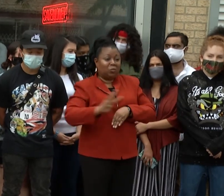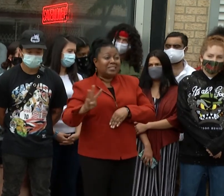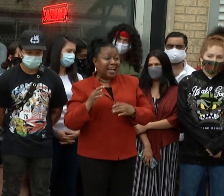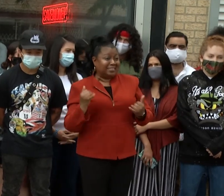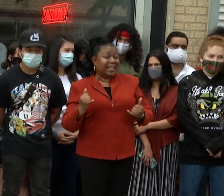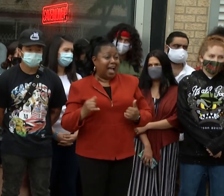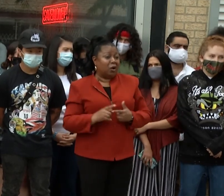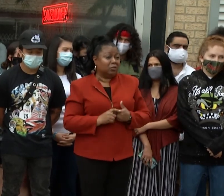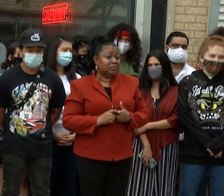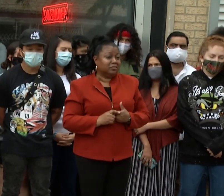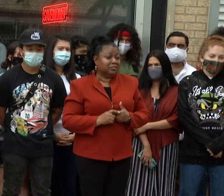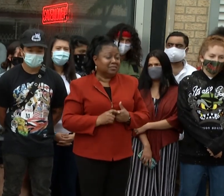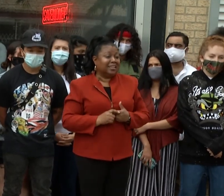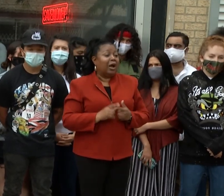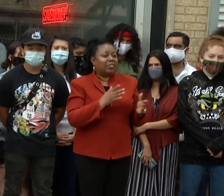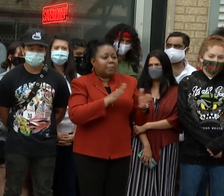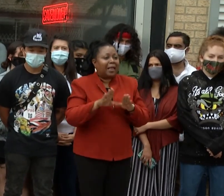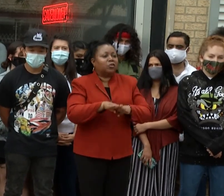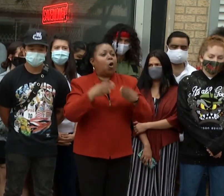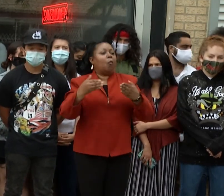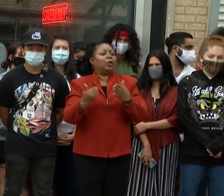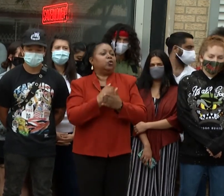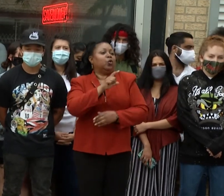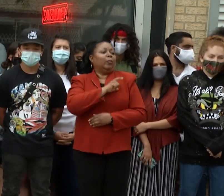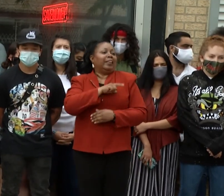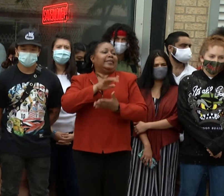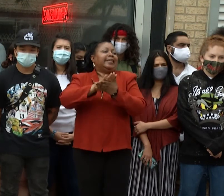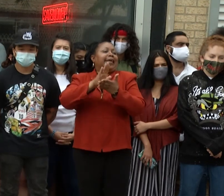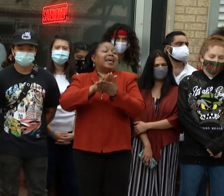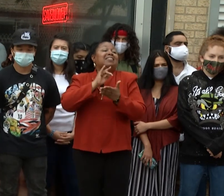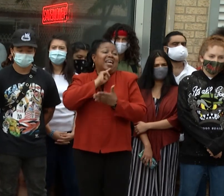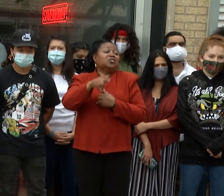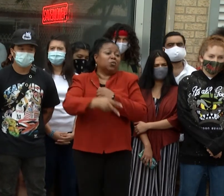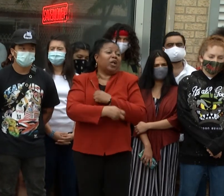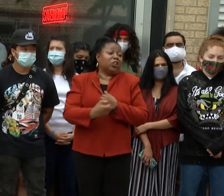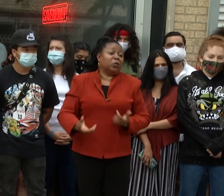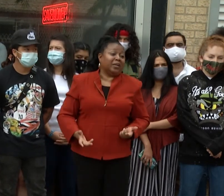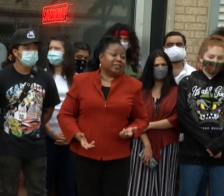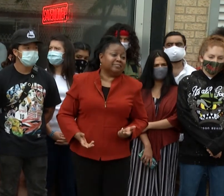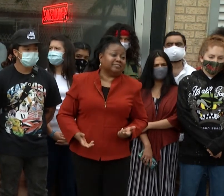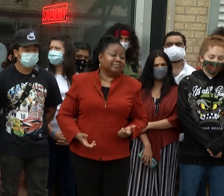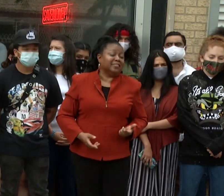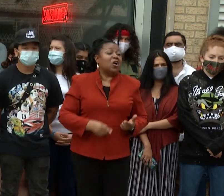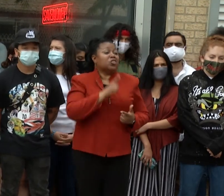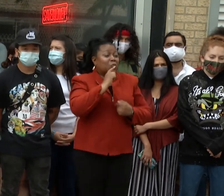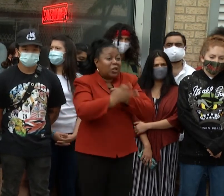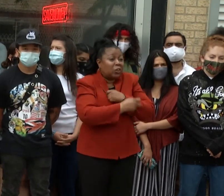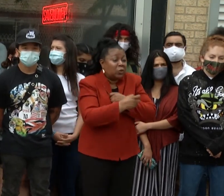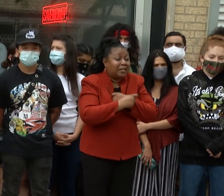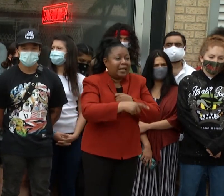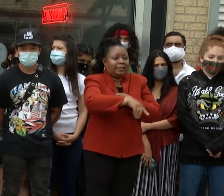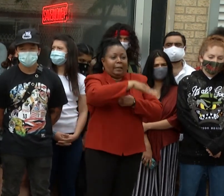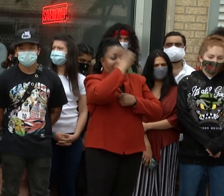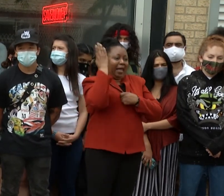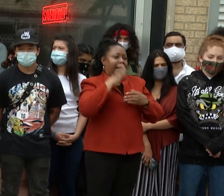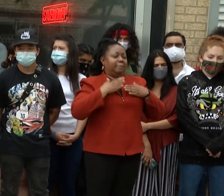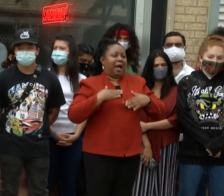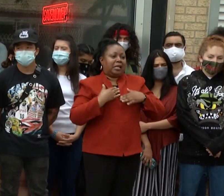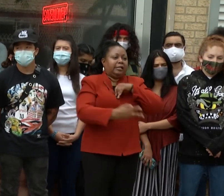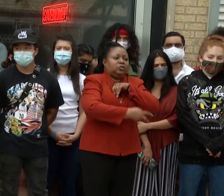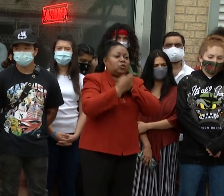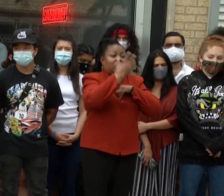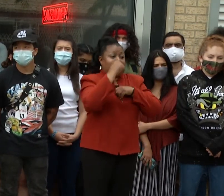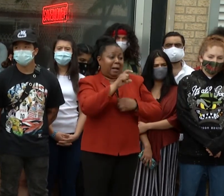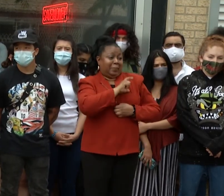now. Well, they plan to open a new police academy. That's the real looting. The real looting is the black bodies being stolen